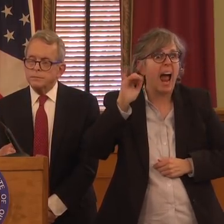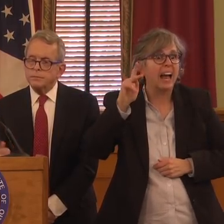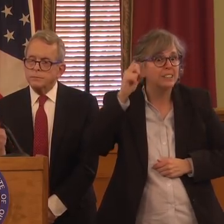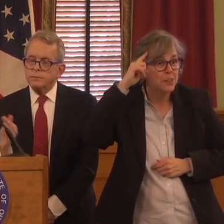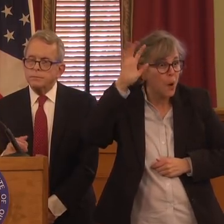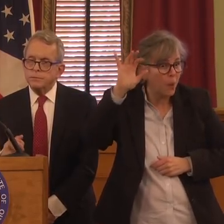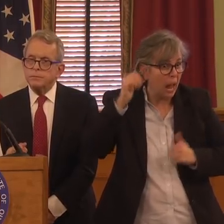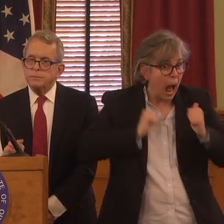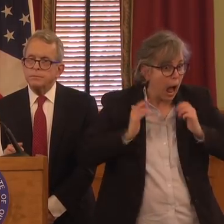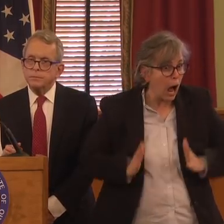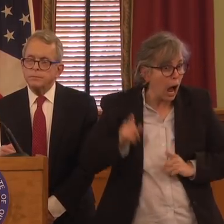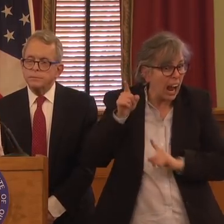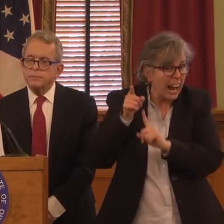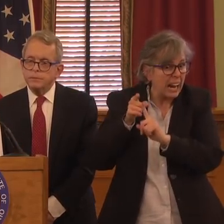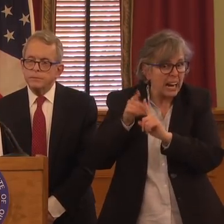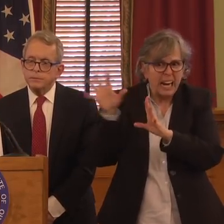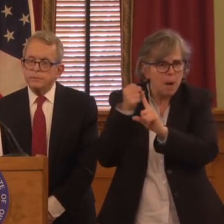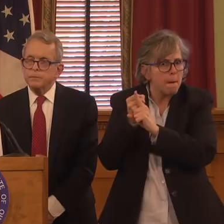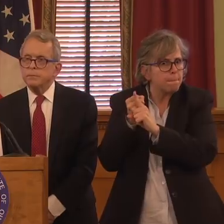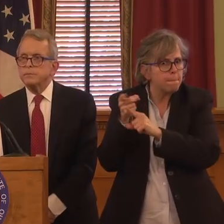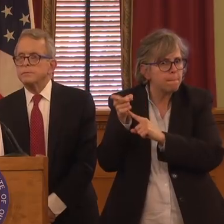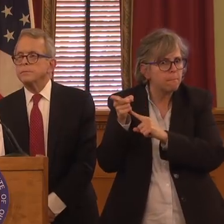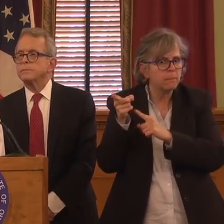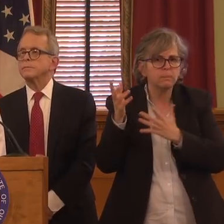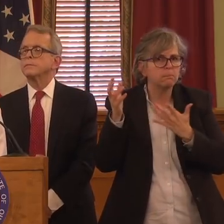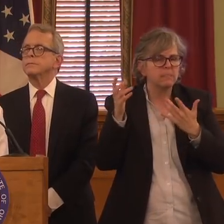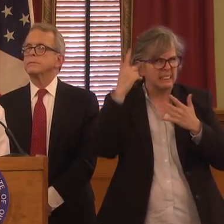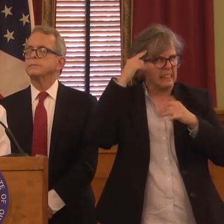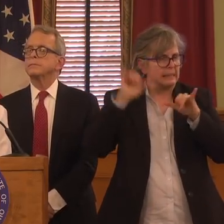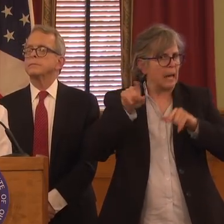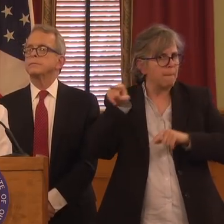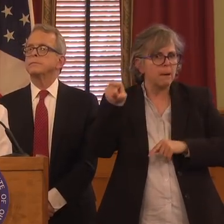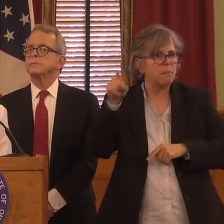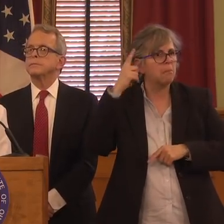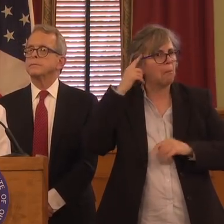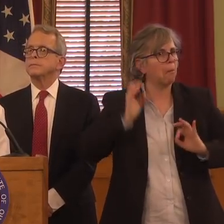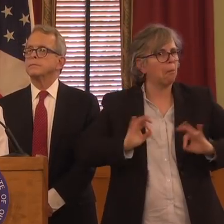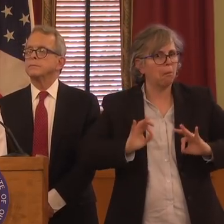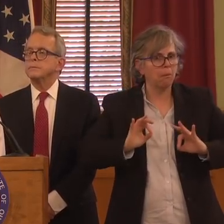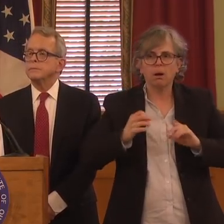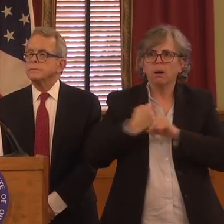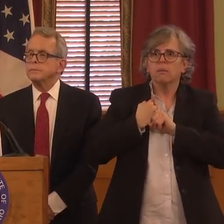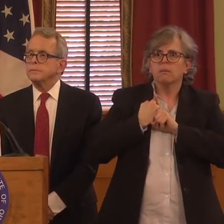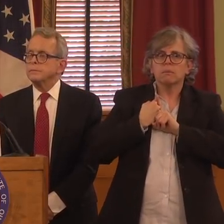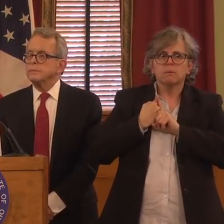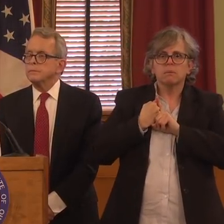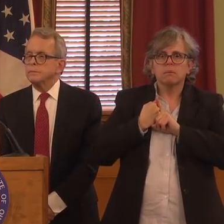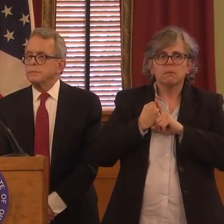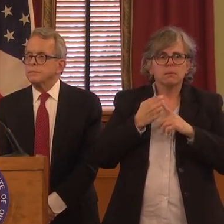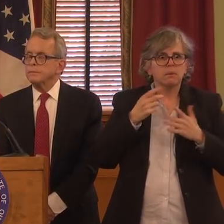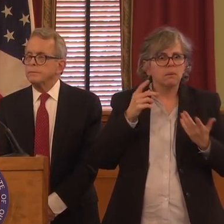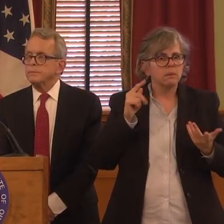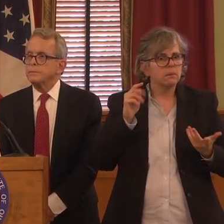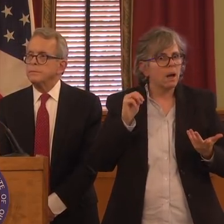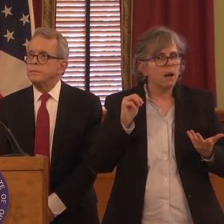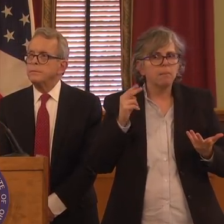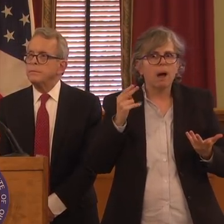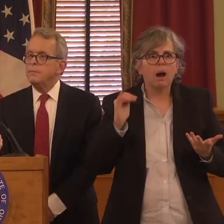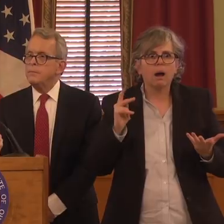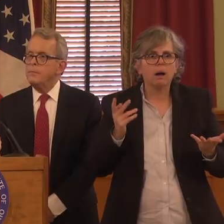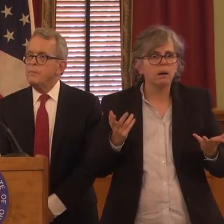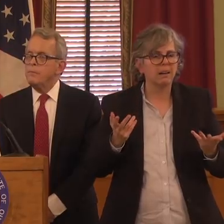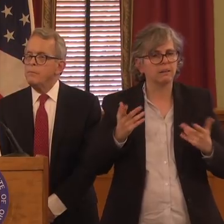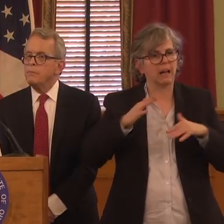to us, and that is us. We know now, just the fact of community spread says that at least 1%, at the